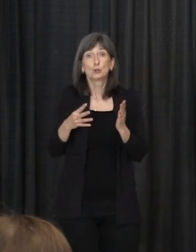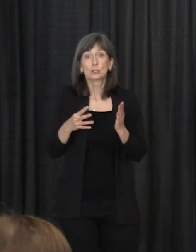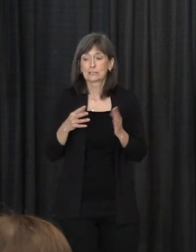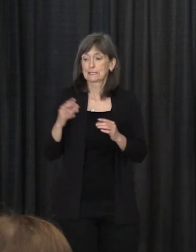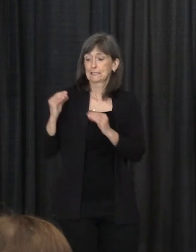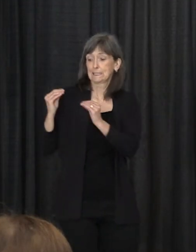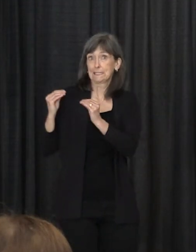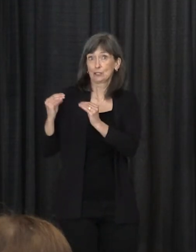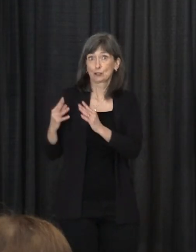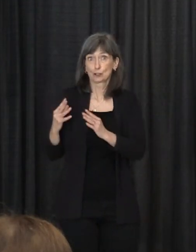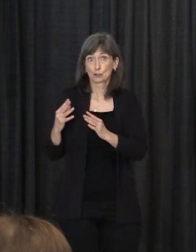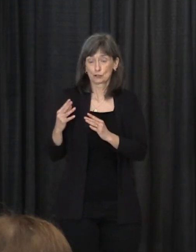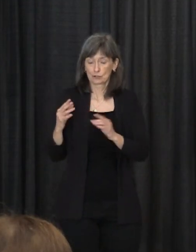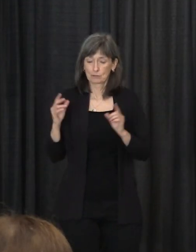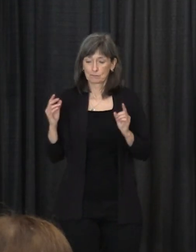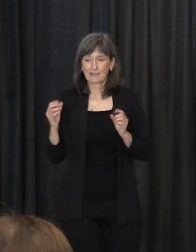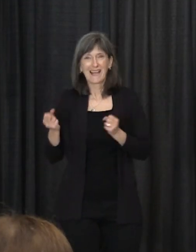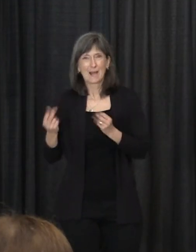ESL teachers.